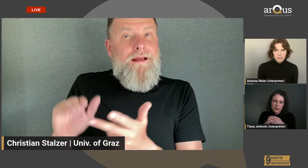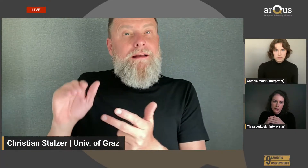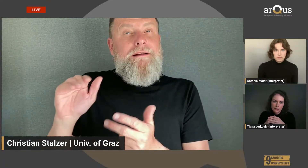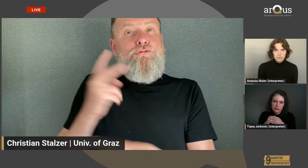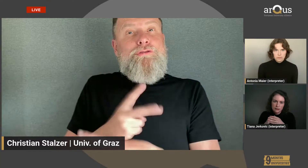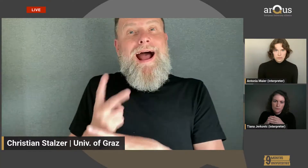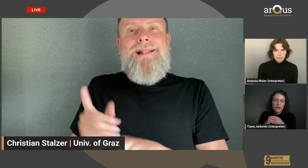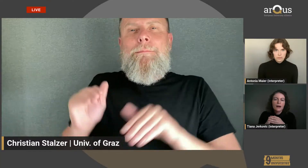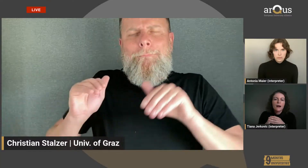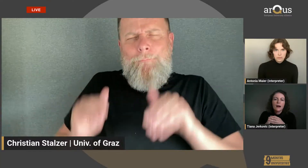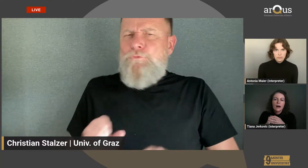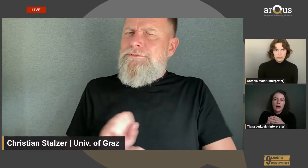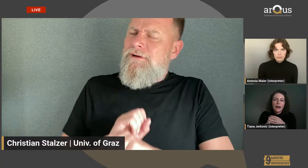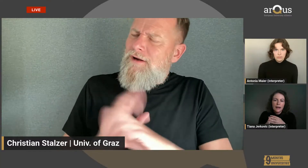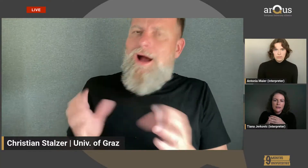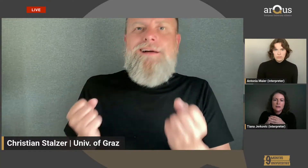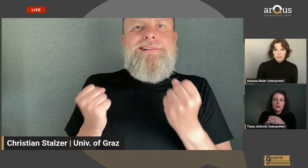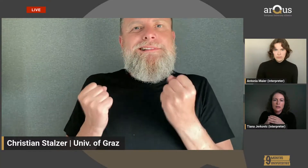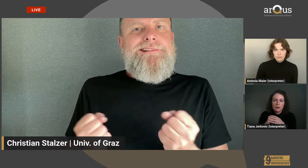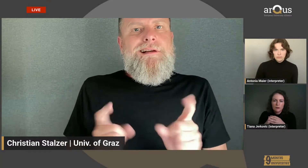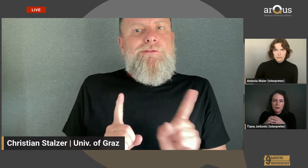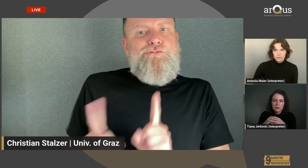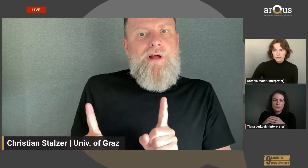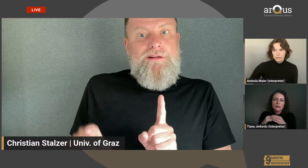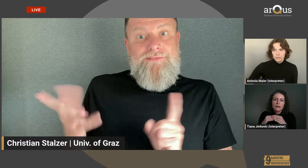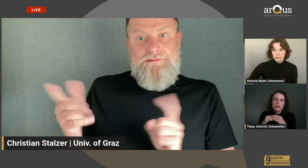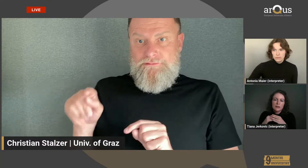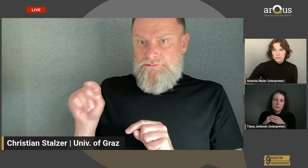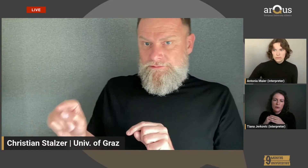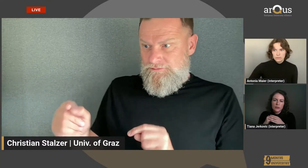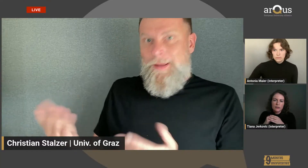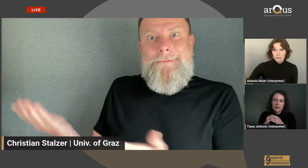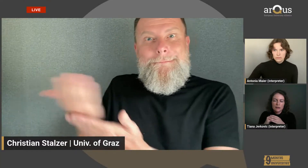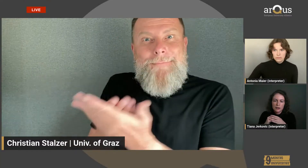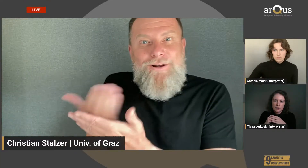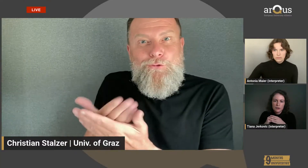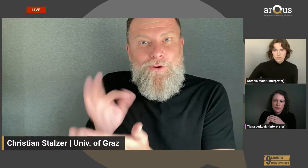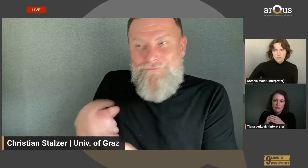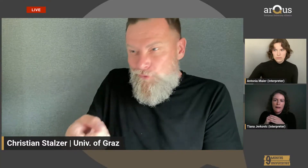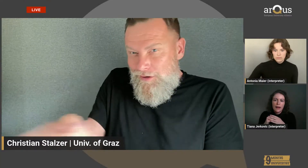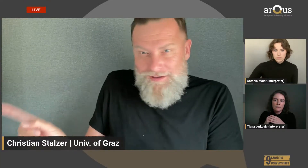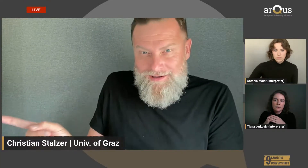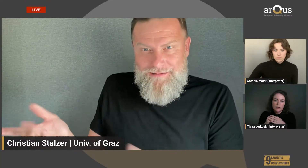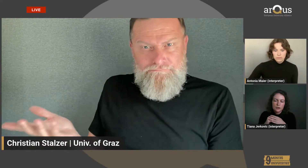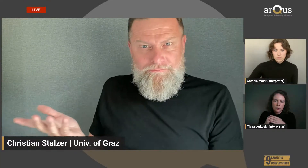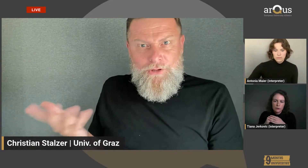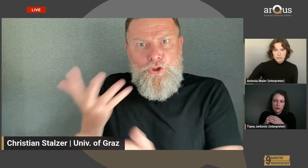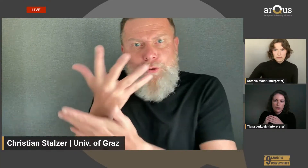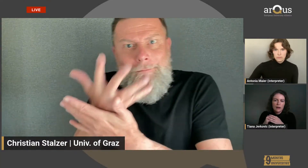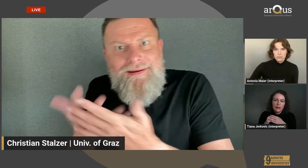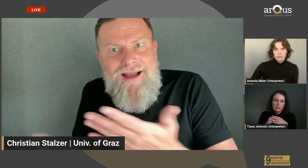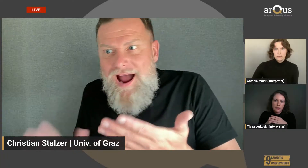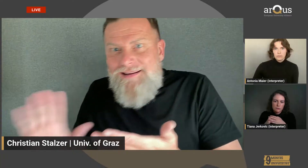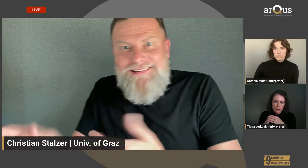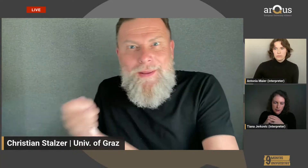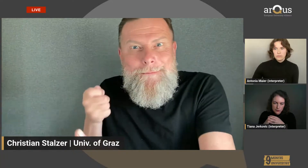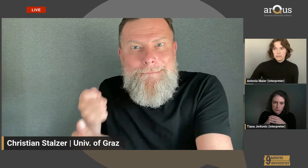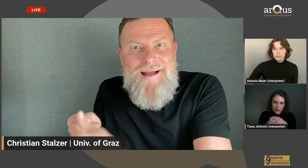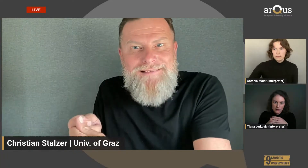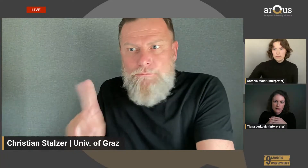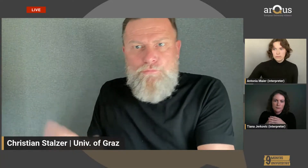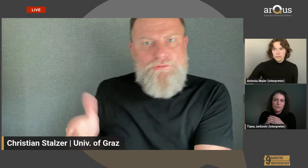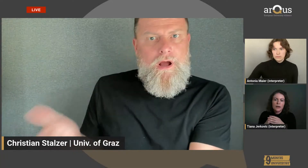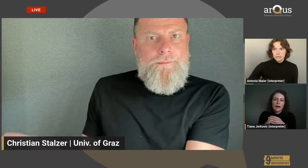are protected. And that also it is important that countries have to ensure